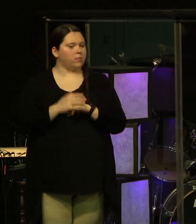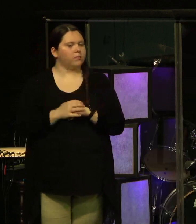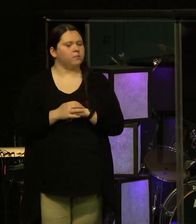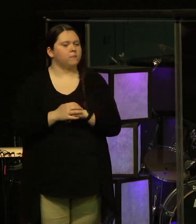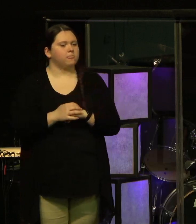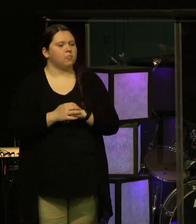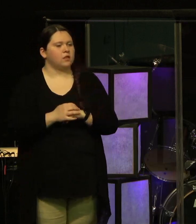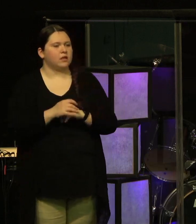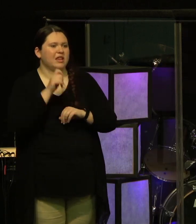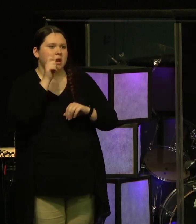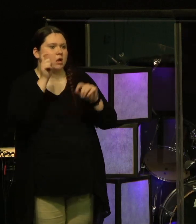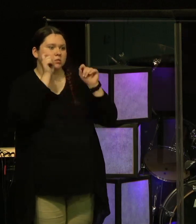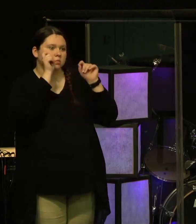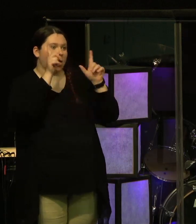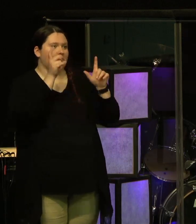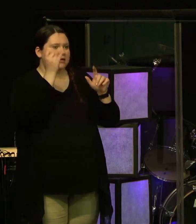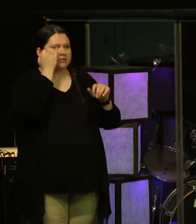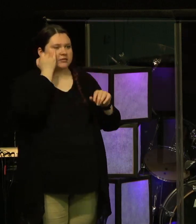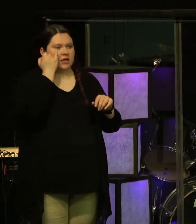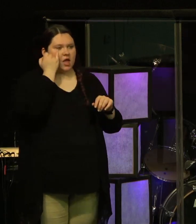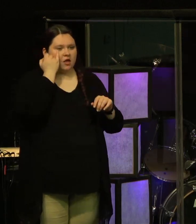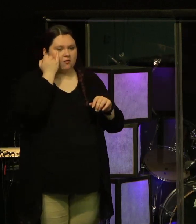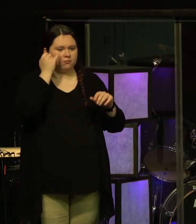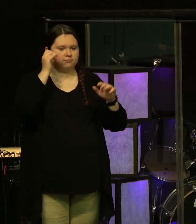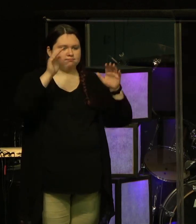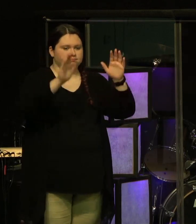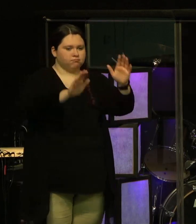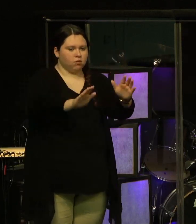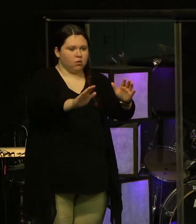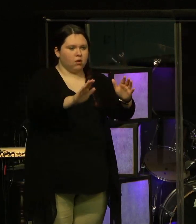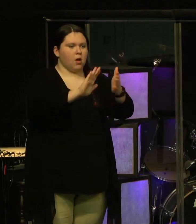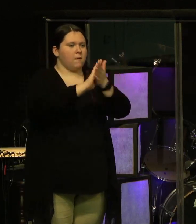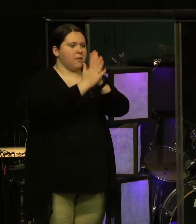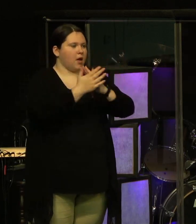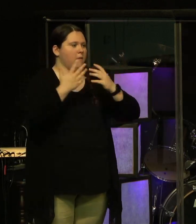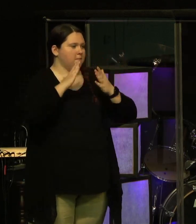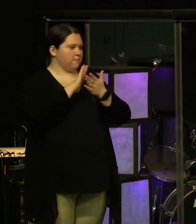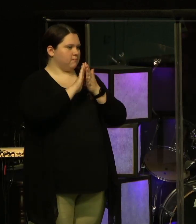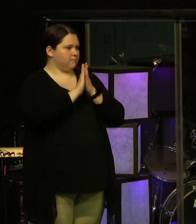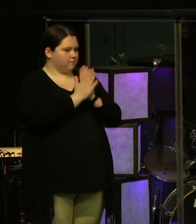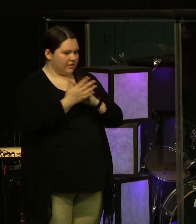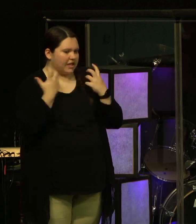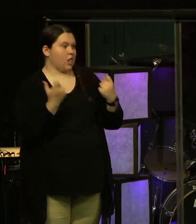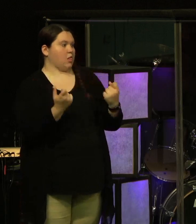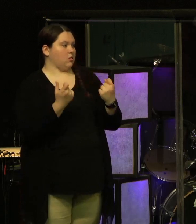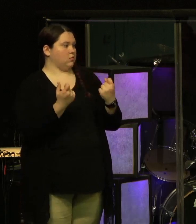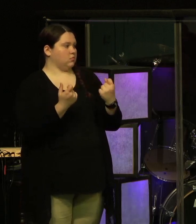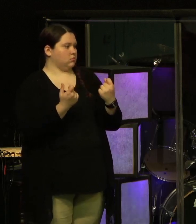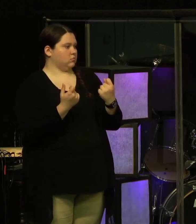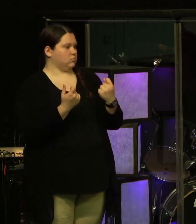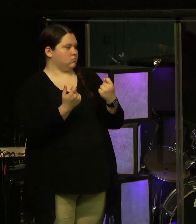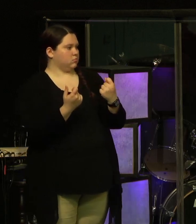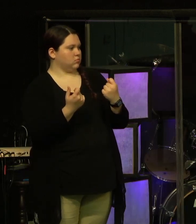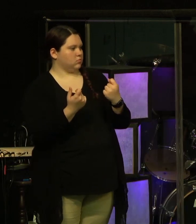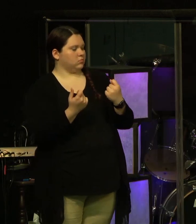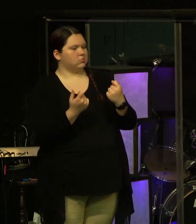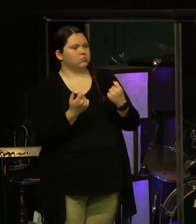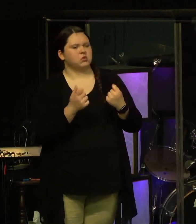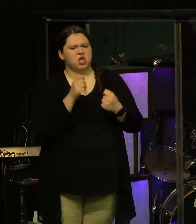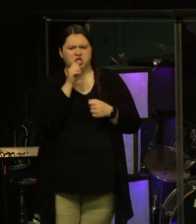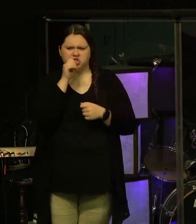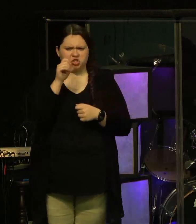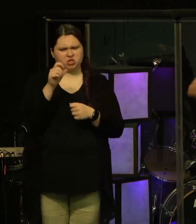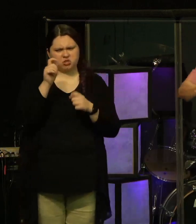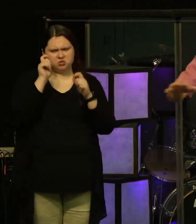It should not be a great surprise to us when we lay hands on somebody and they recover. It should not be a great surprise to us when